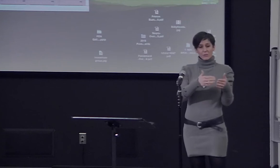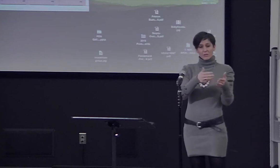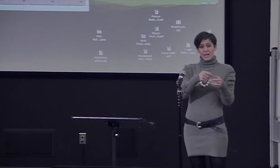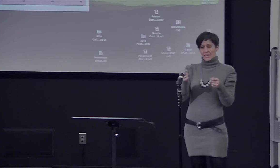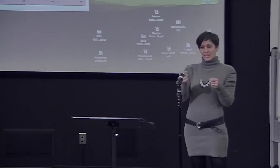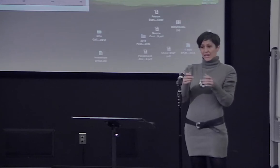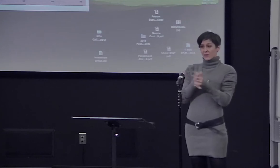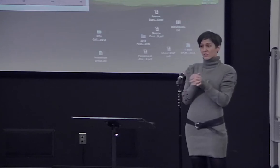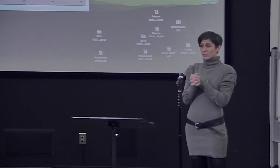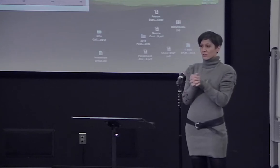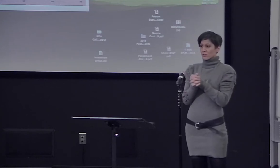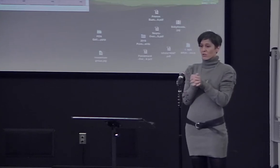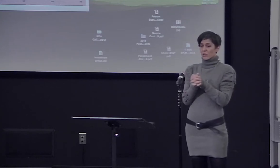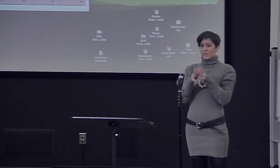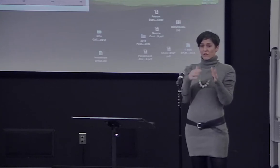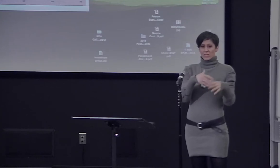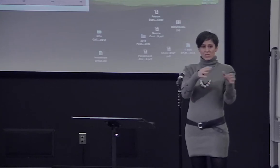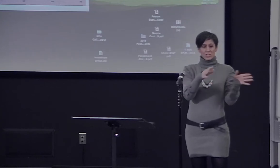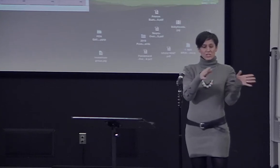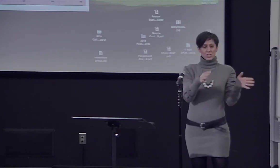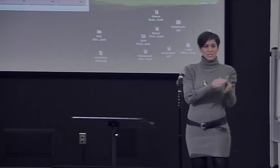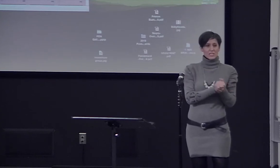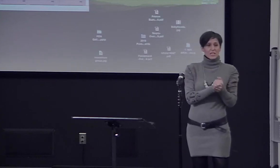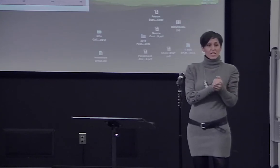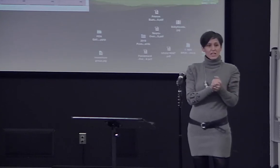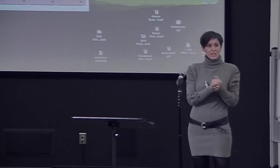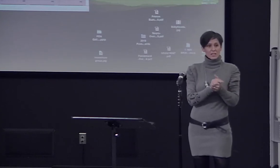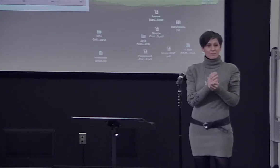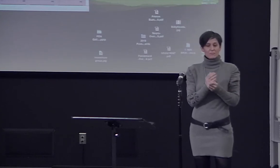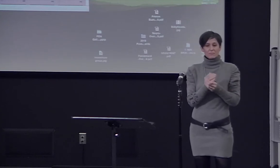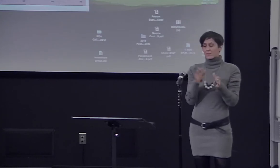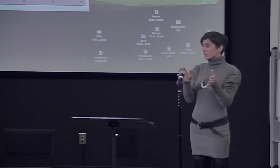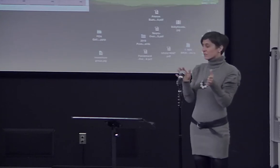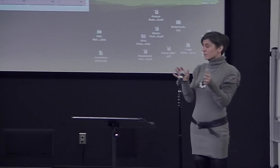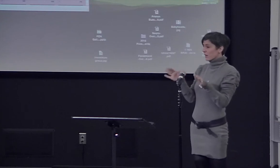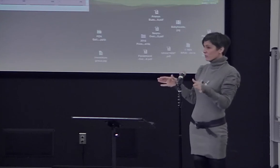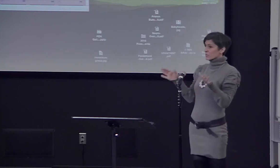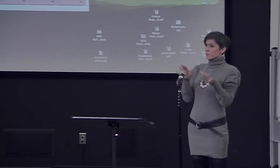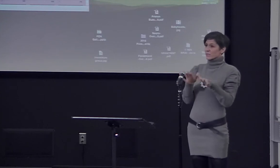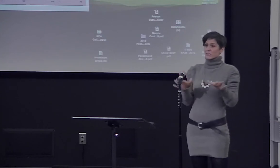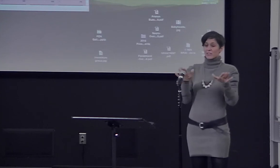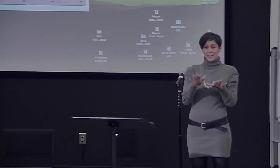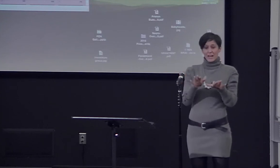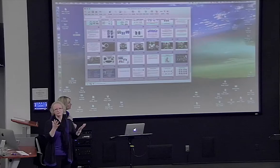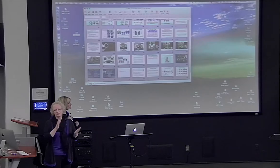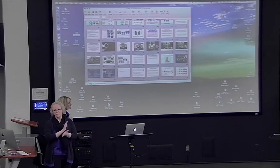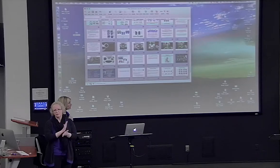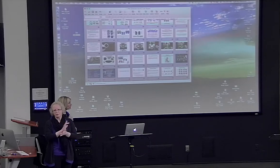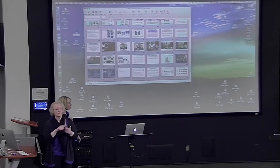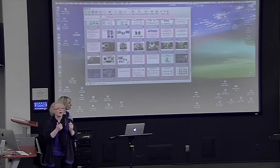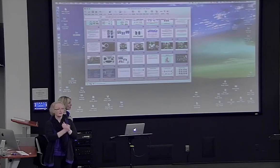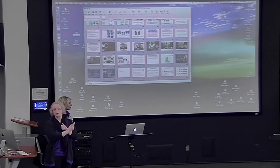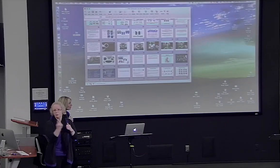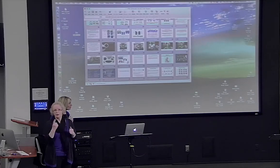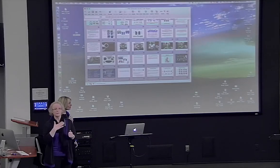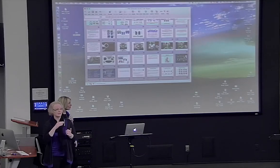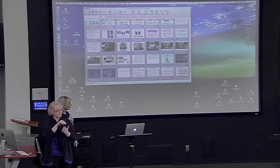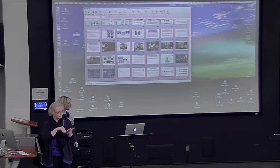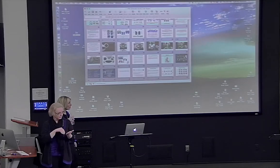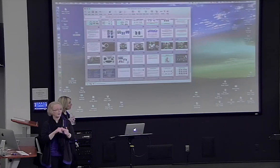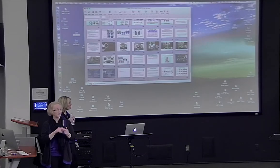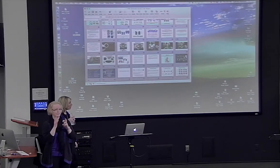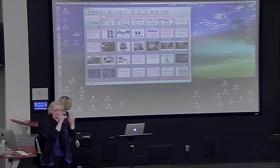afterwards i will hand out the usual evaluation sheet and um to everyone so please fill that out and give it back to me